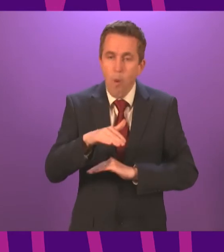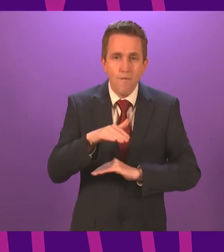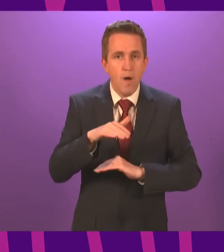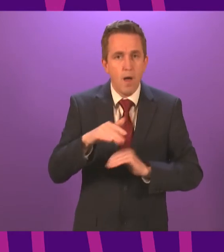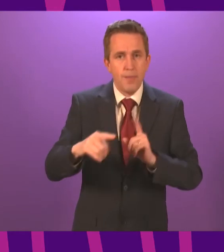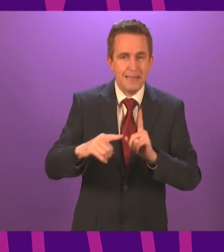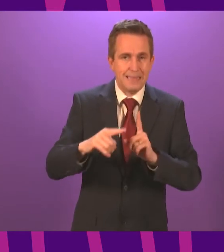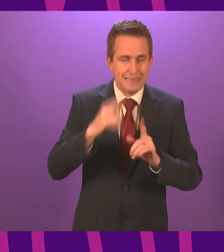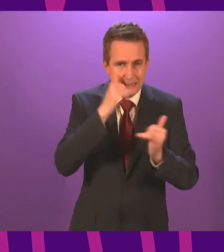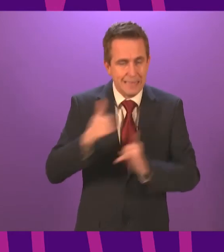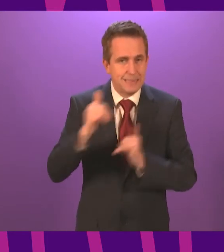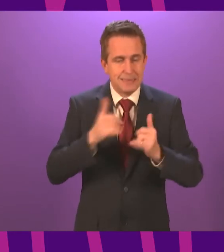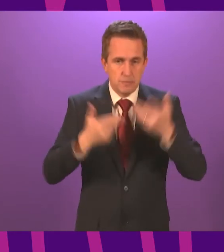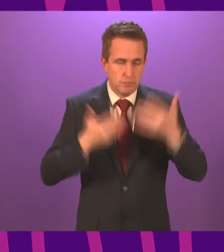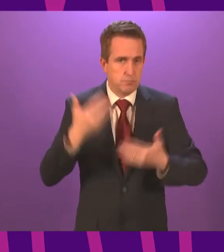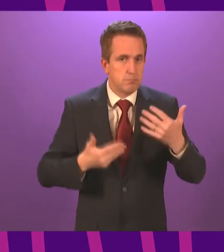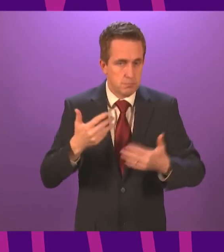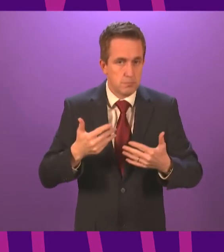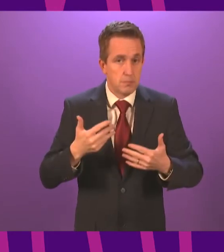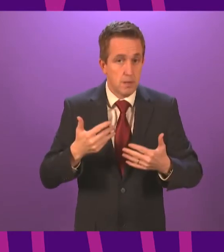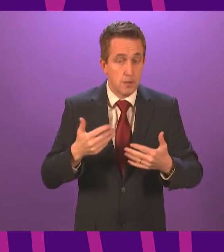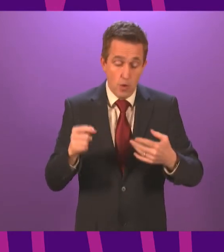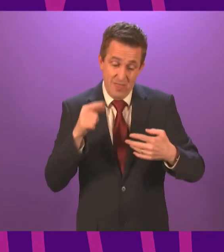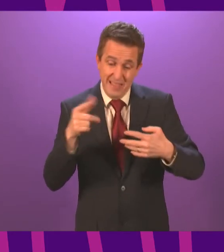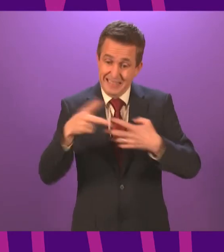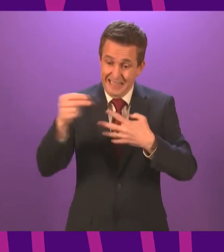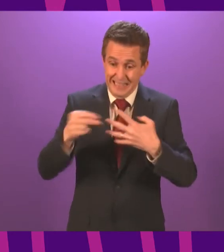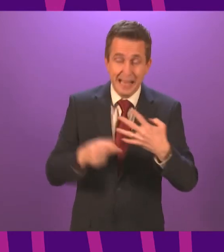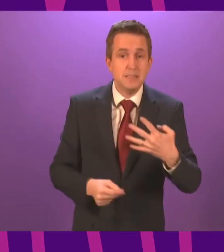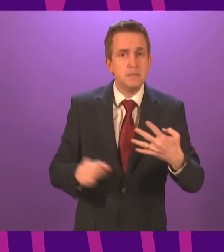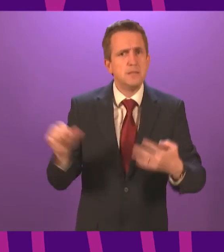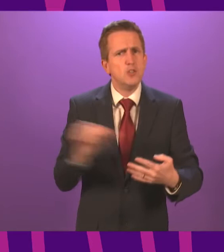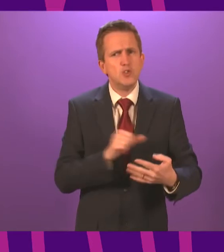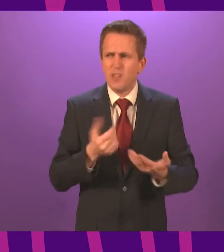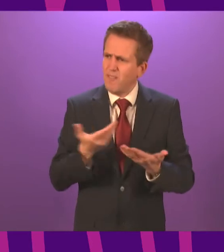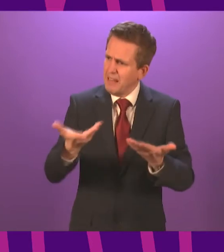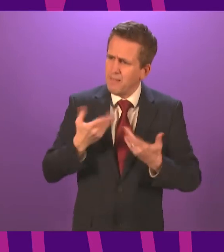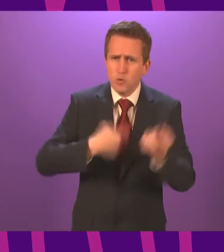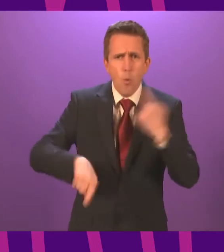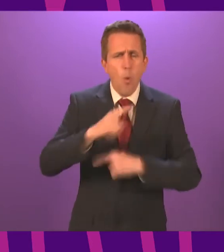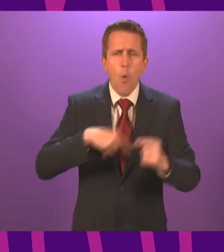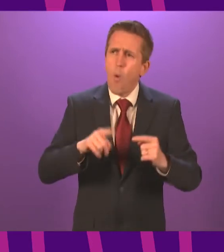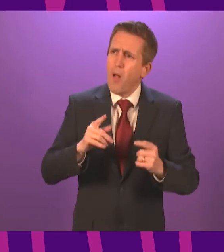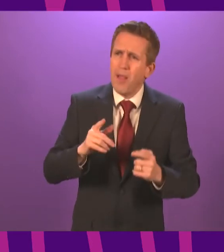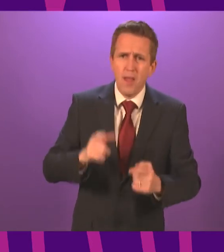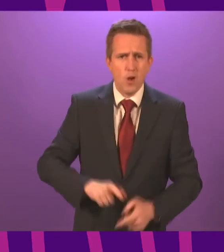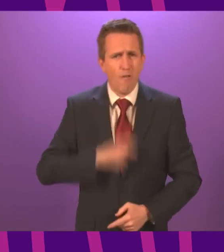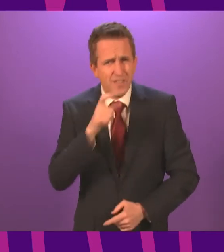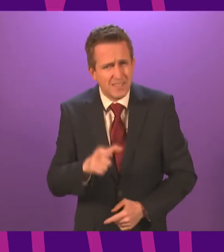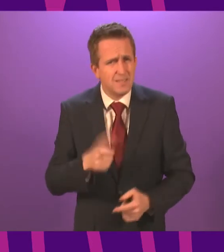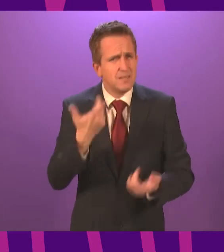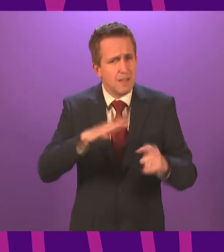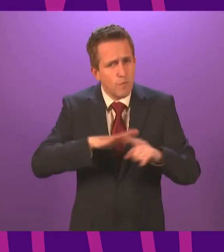rate. These indicators were supposed to give people fairness, hope and clarity, that if they did the right